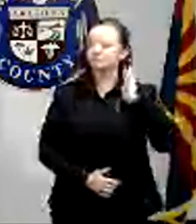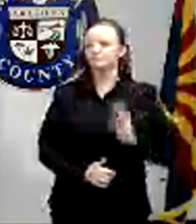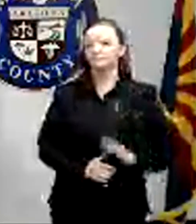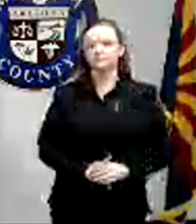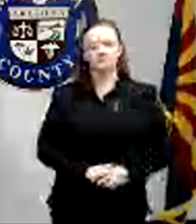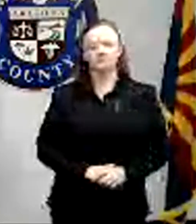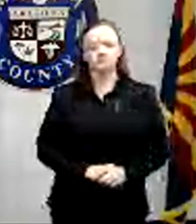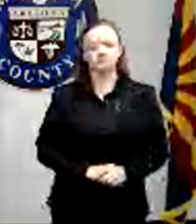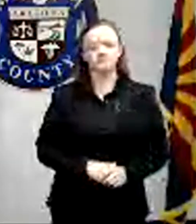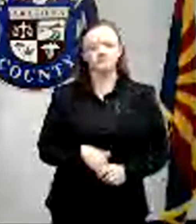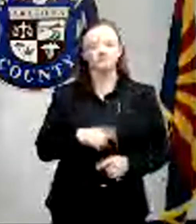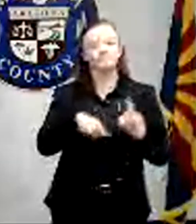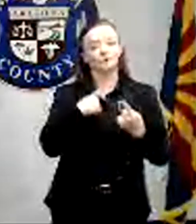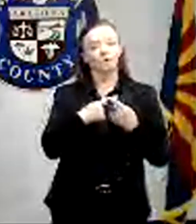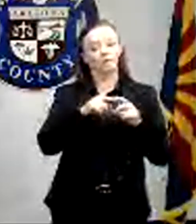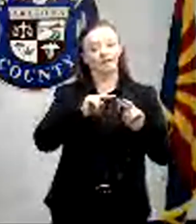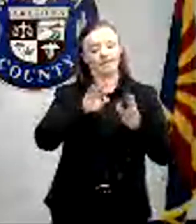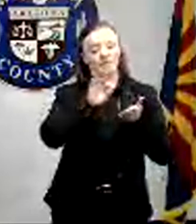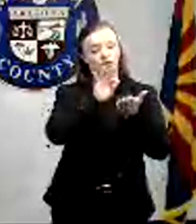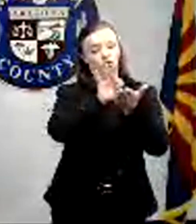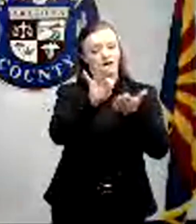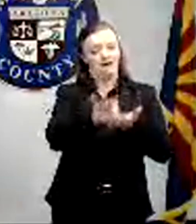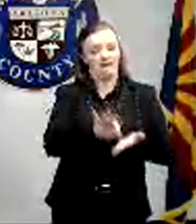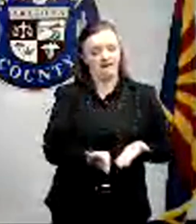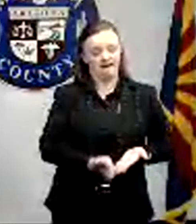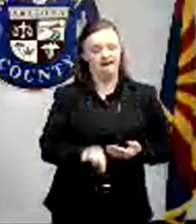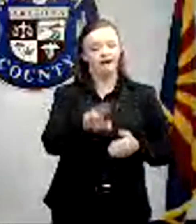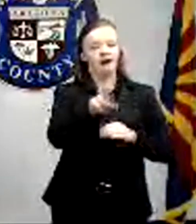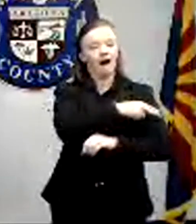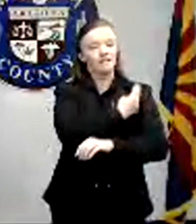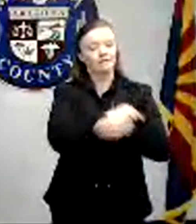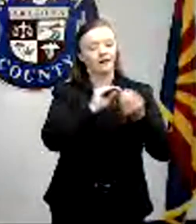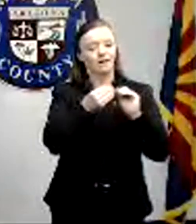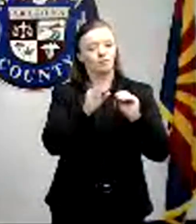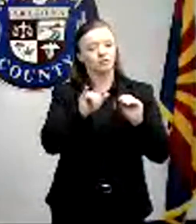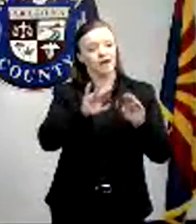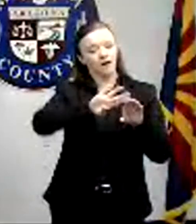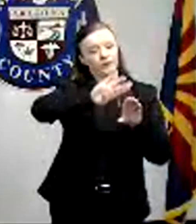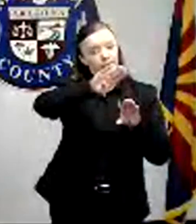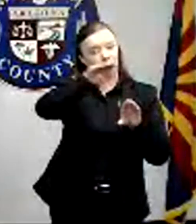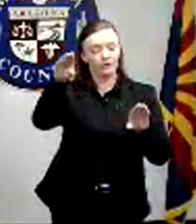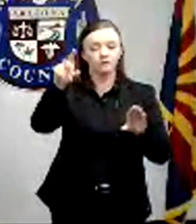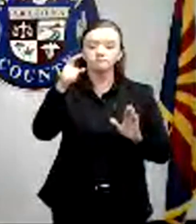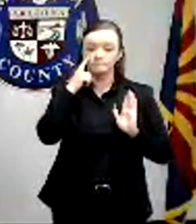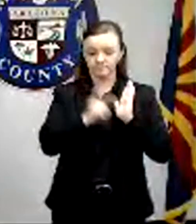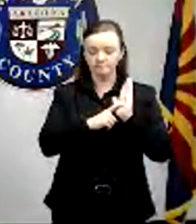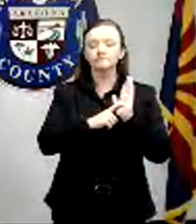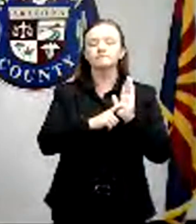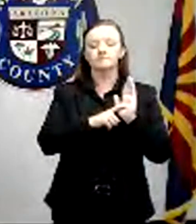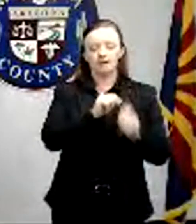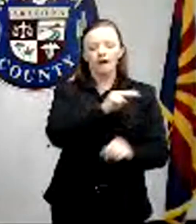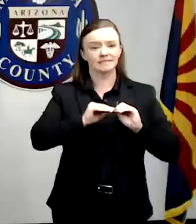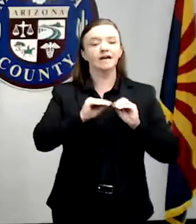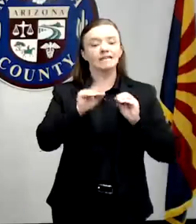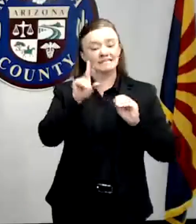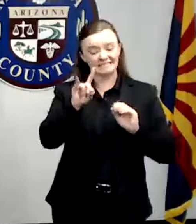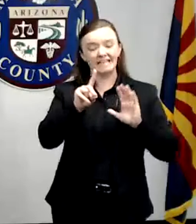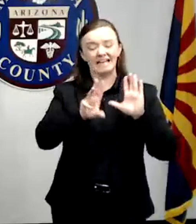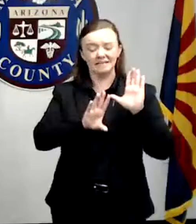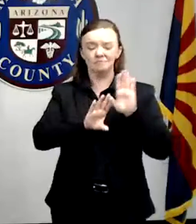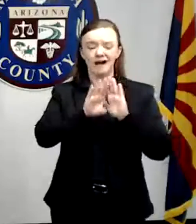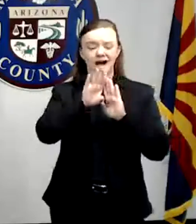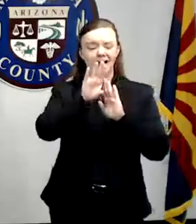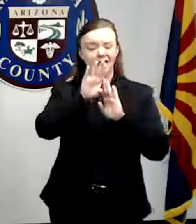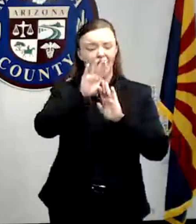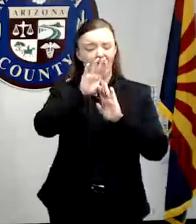When we track the hospitalization epi curve, what you've seen is that the hospitalizations,